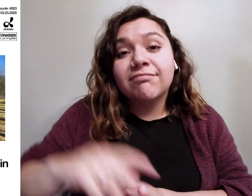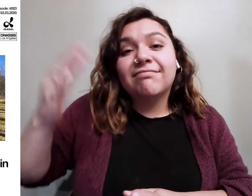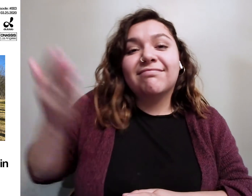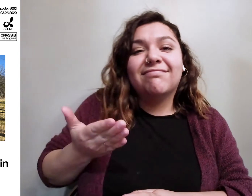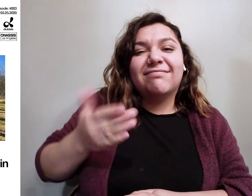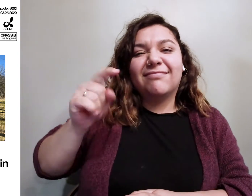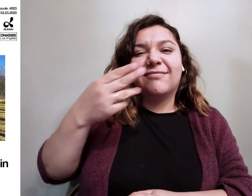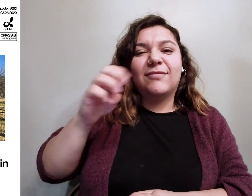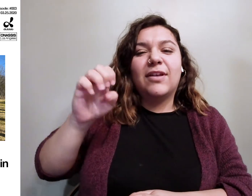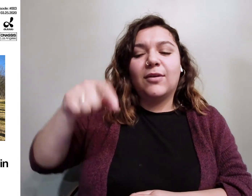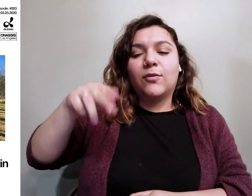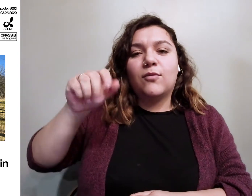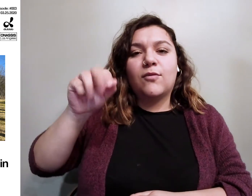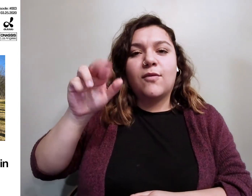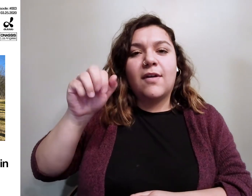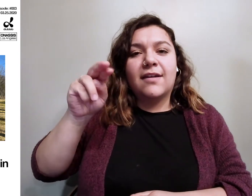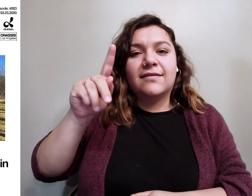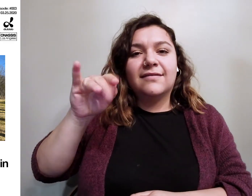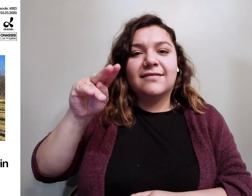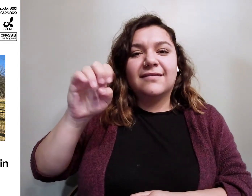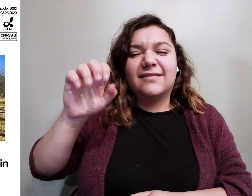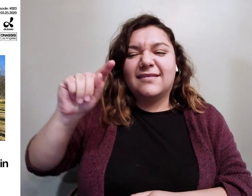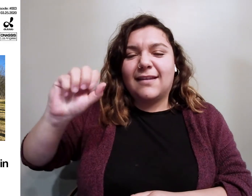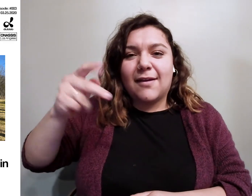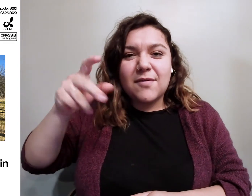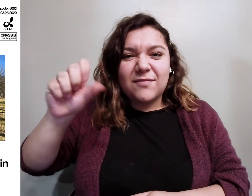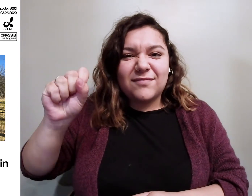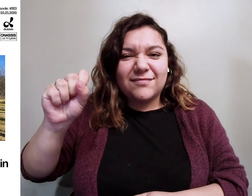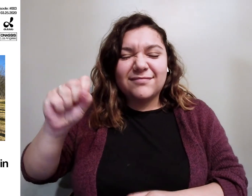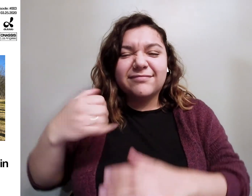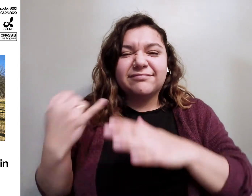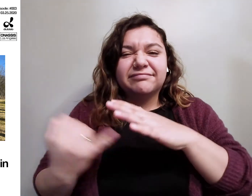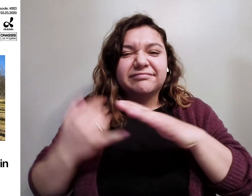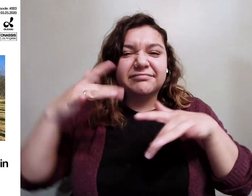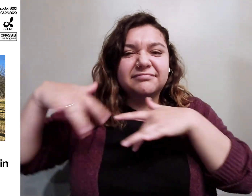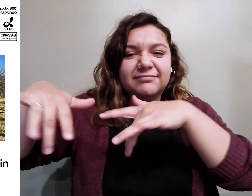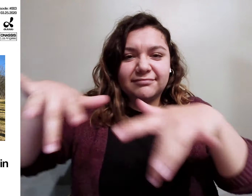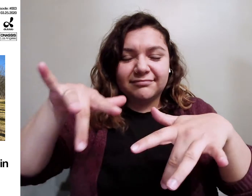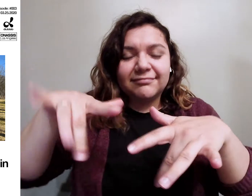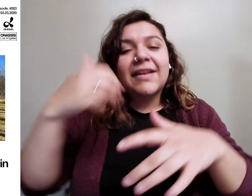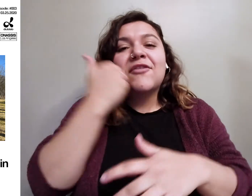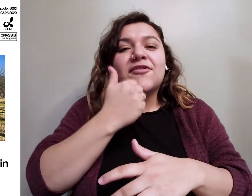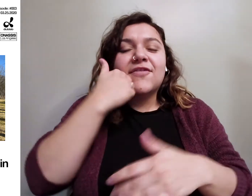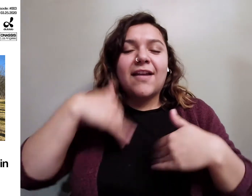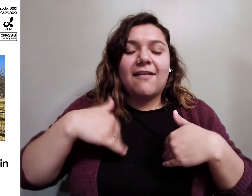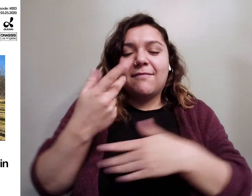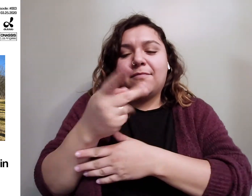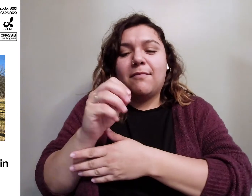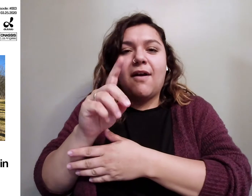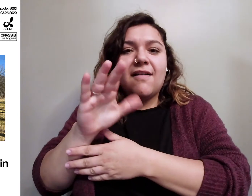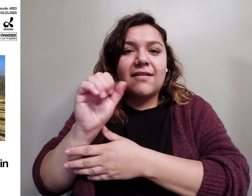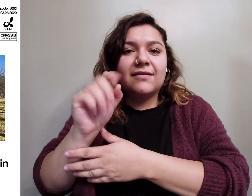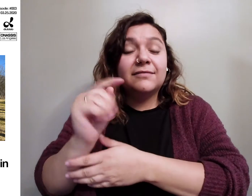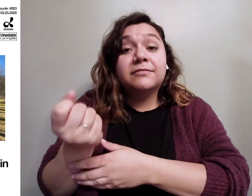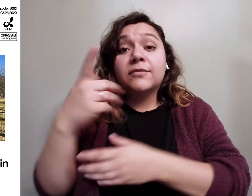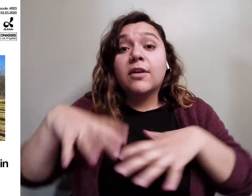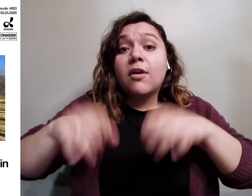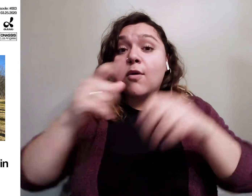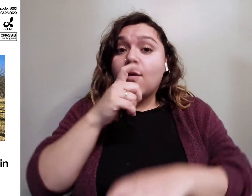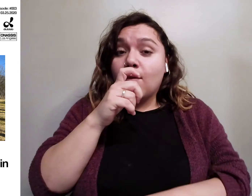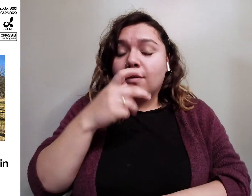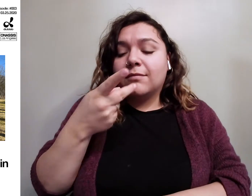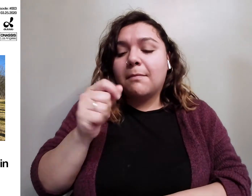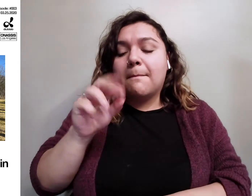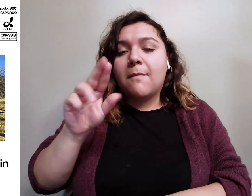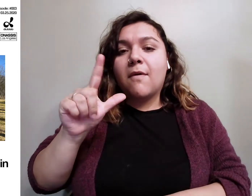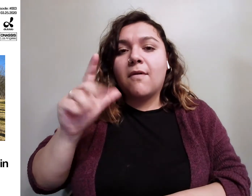Welcome to the Quarantine Tapes, a daily podcast from Onassis, LA and dublab. Hosted by Paul Holdengräber, this series chronicles